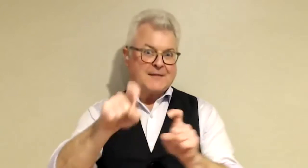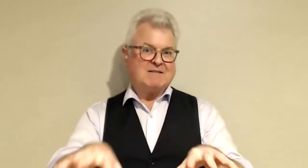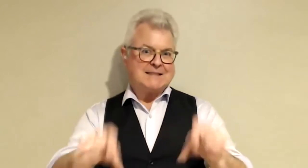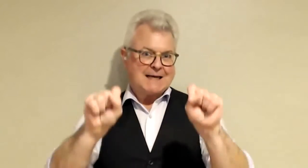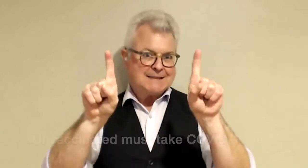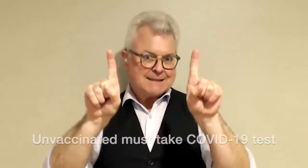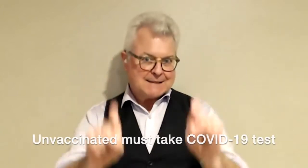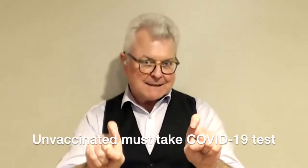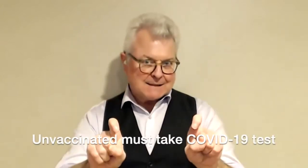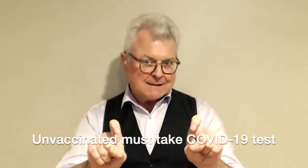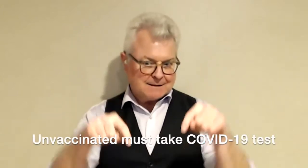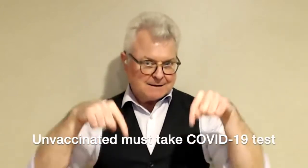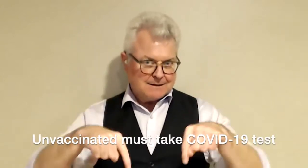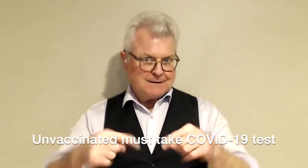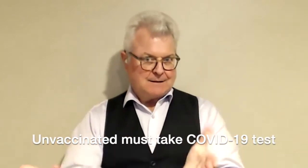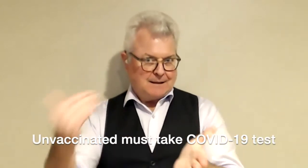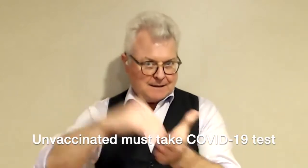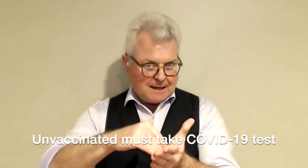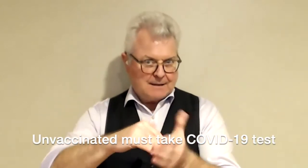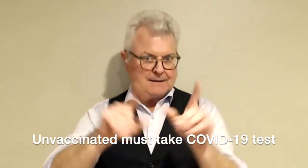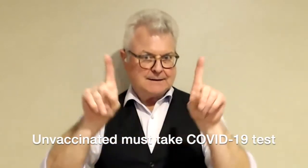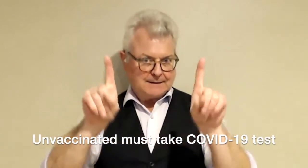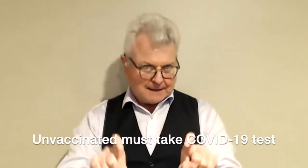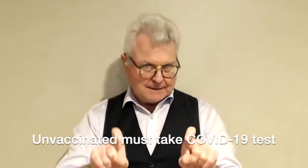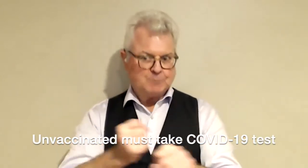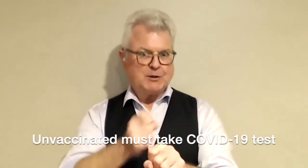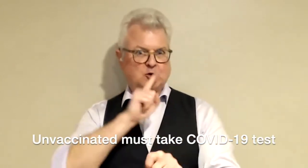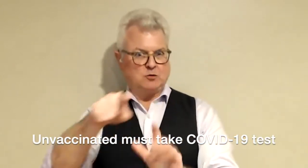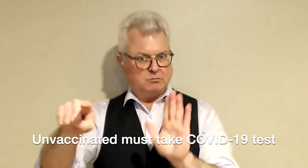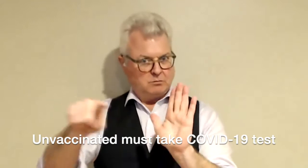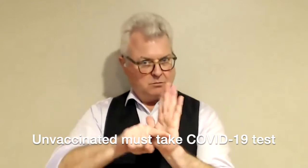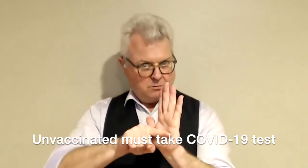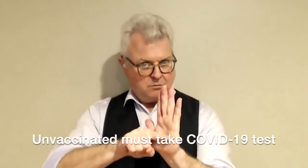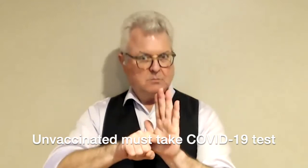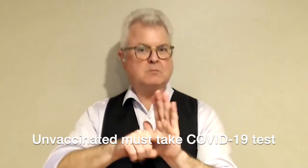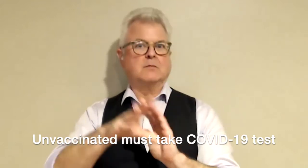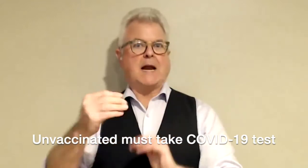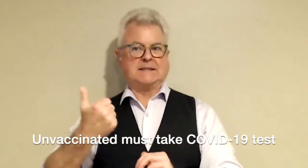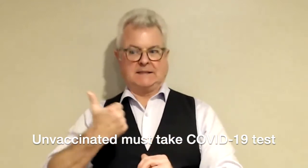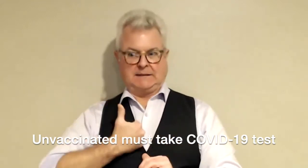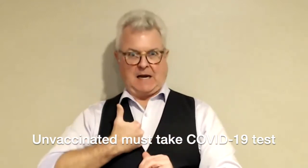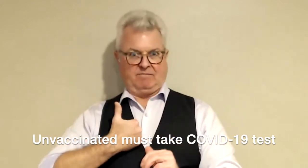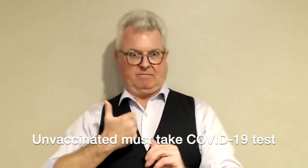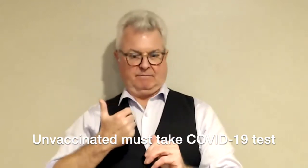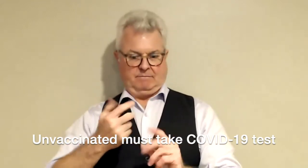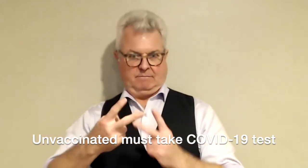have to self-quarantine for 7 days. And then you have to take another test to make sure that you are still